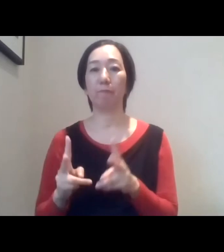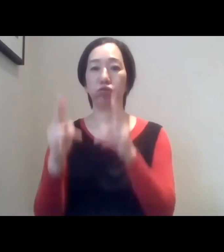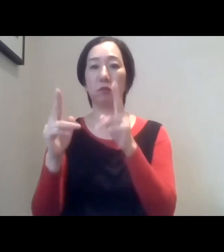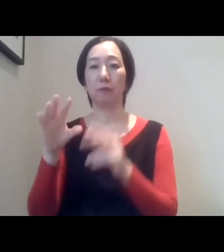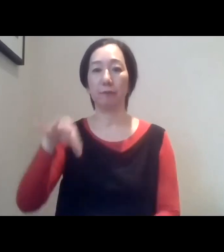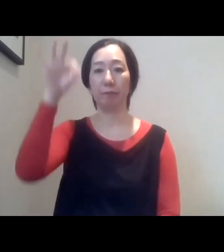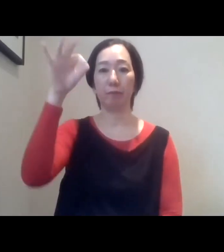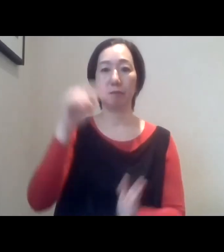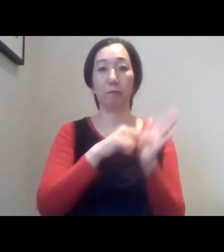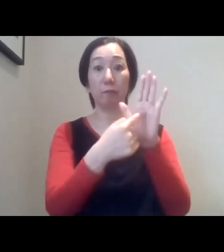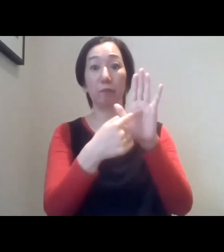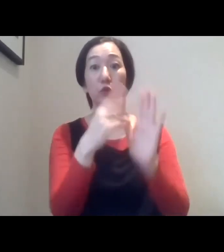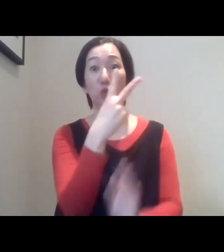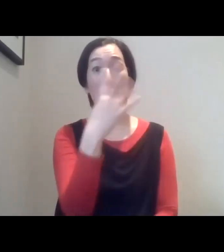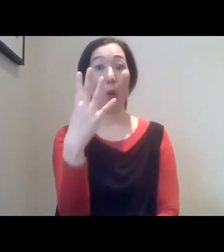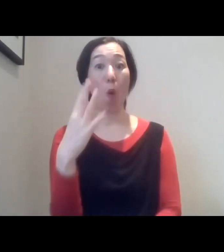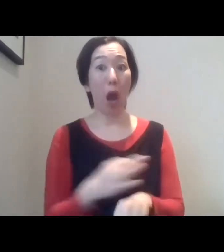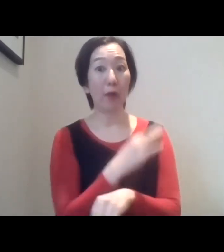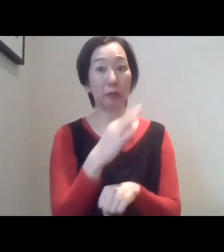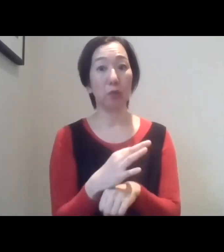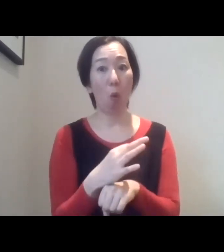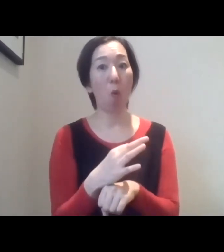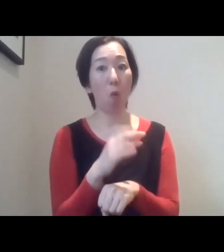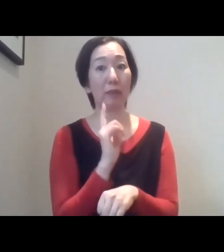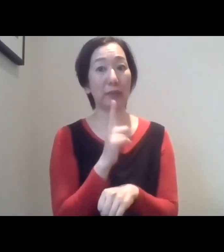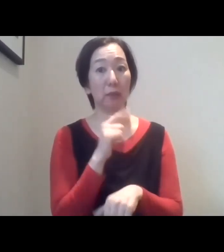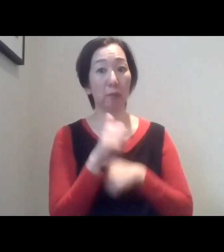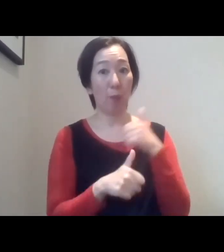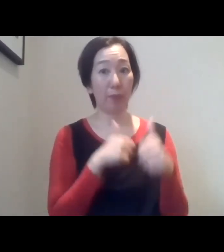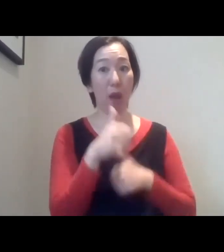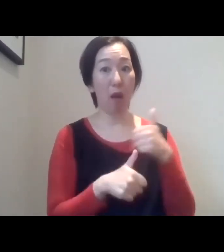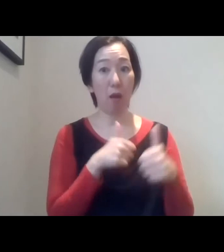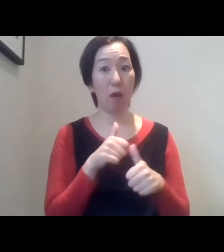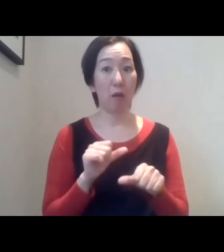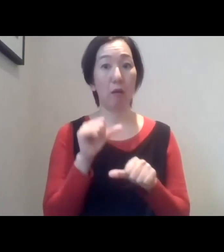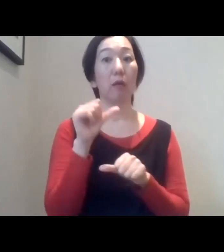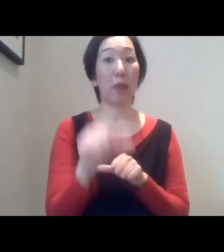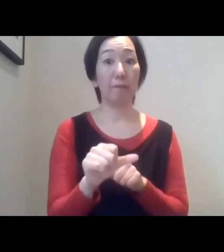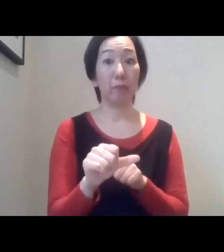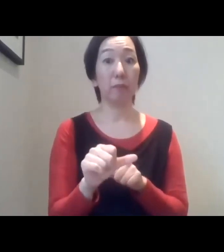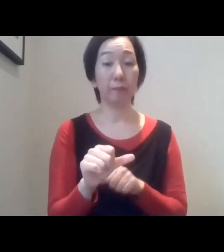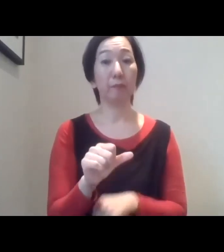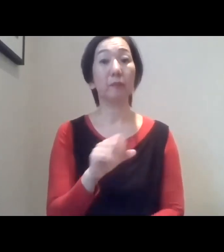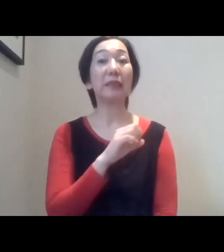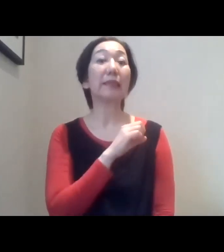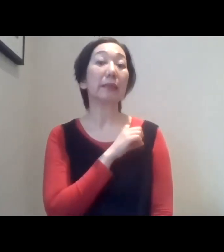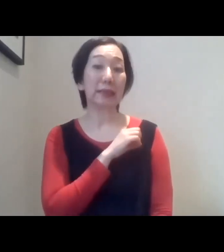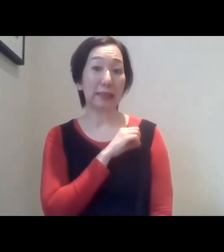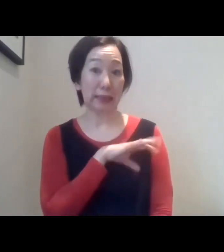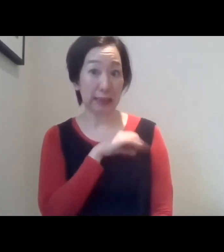a Memorial Day for Hiroshima, I was able to show it on a 24, extracts from it on a 24-hour